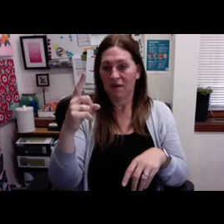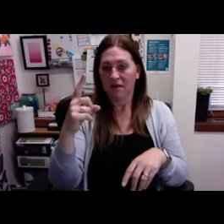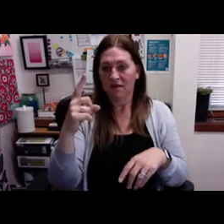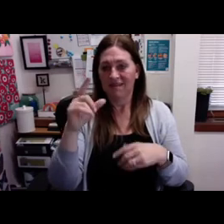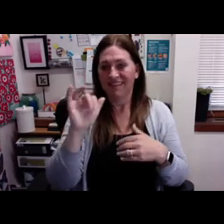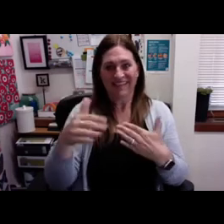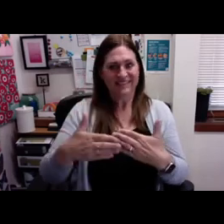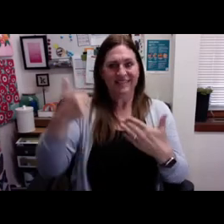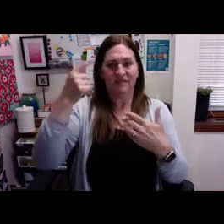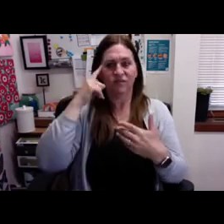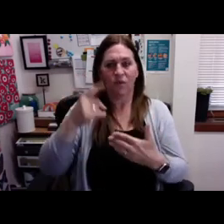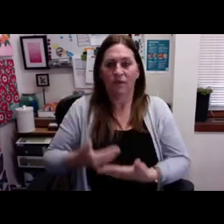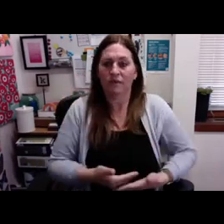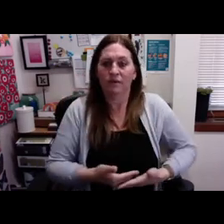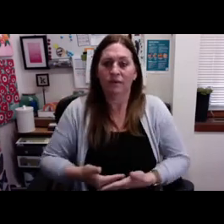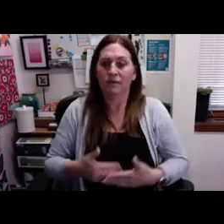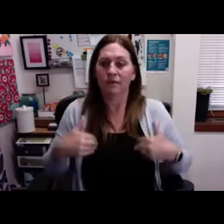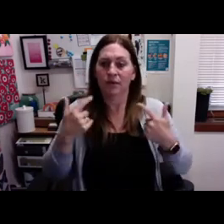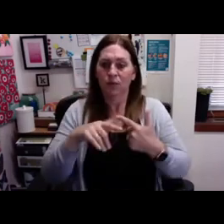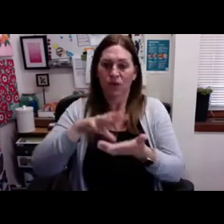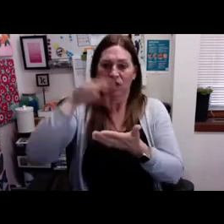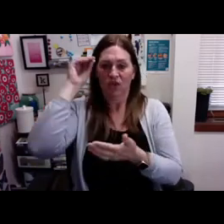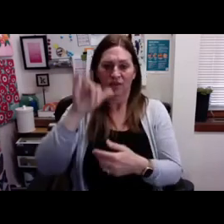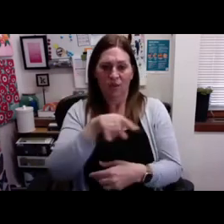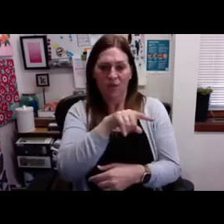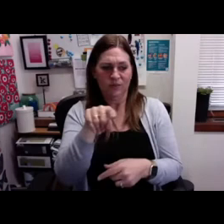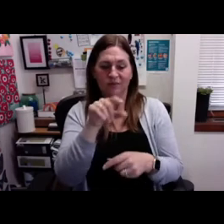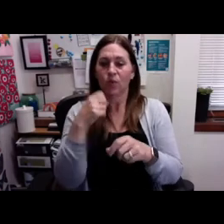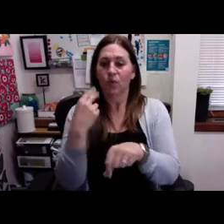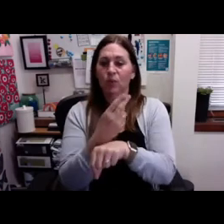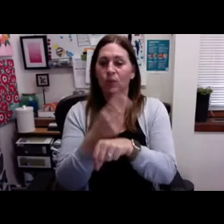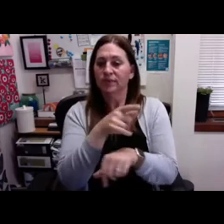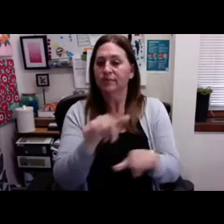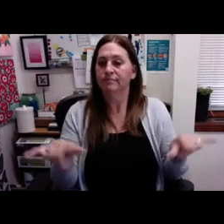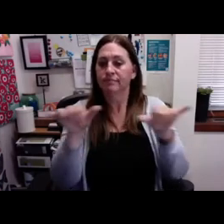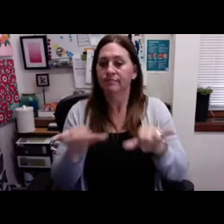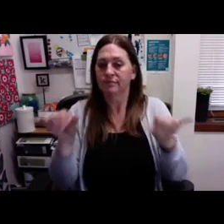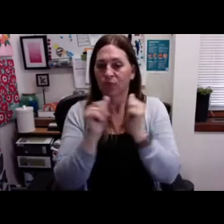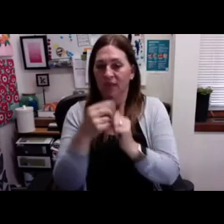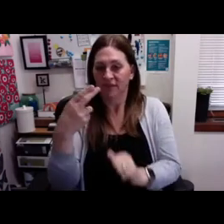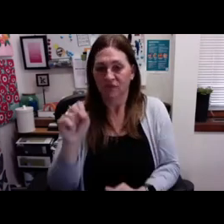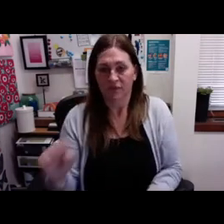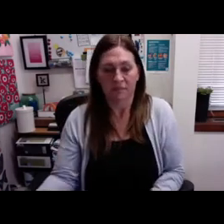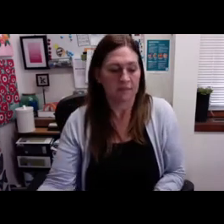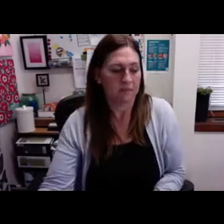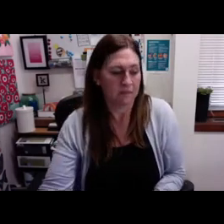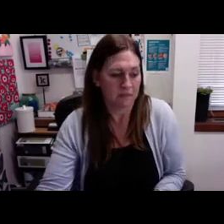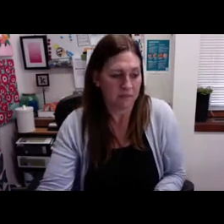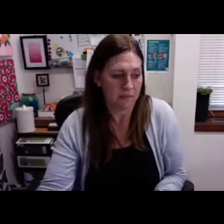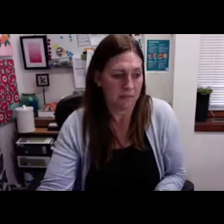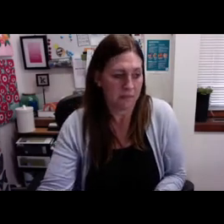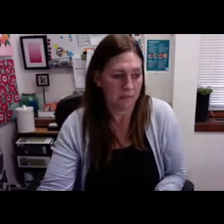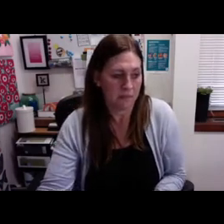O, and 1. And those are the easiest for the babies and young children to use. So we use those most